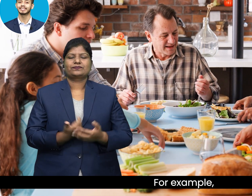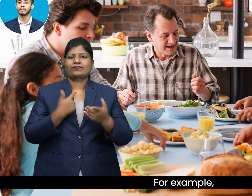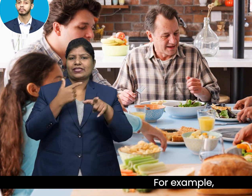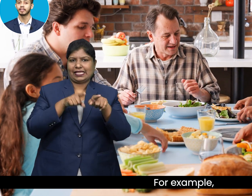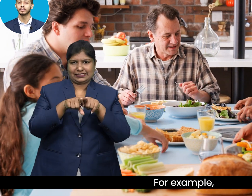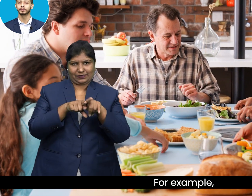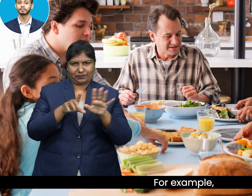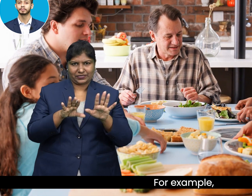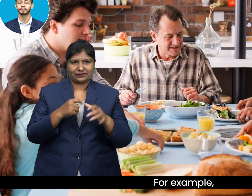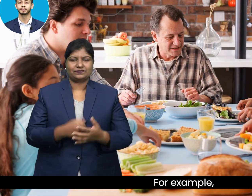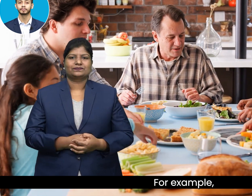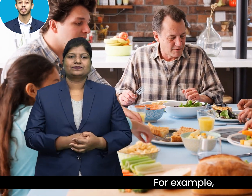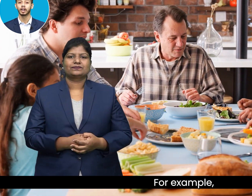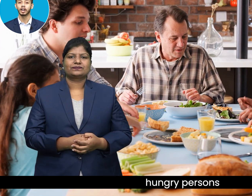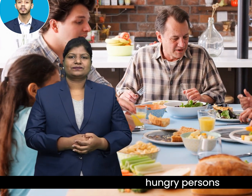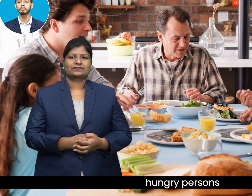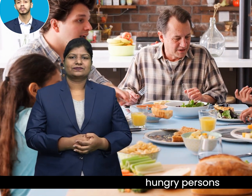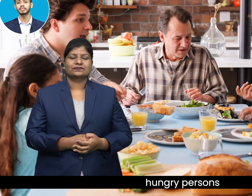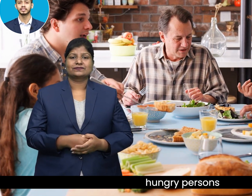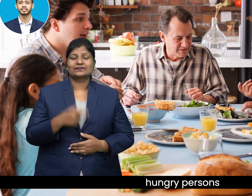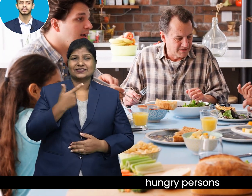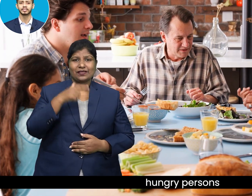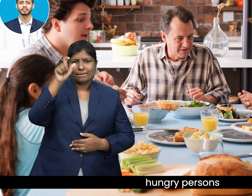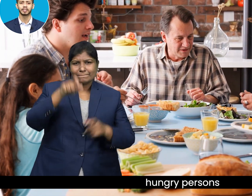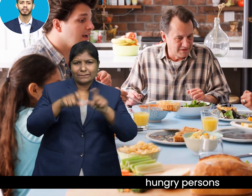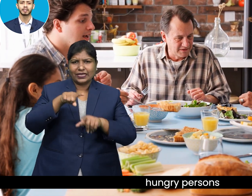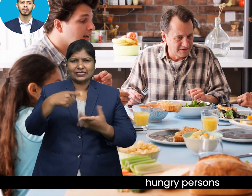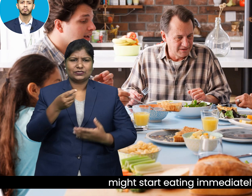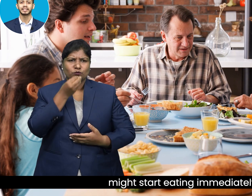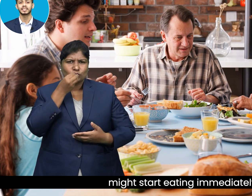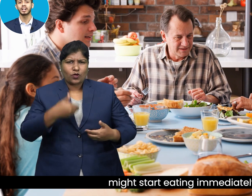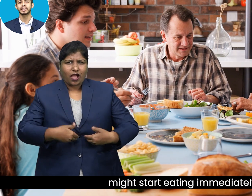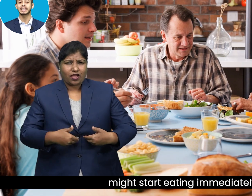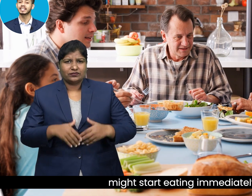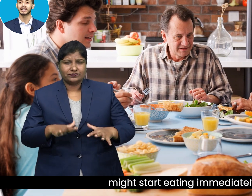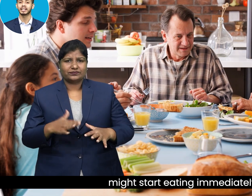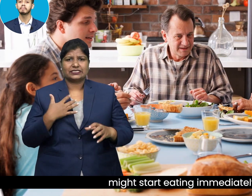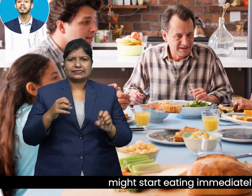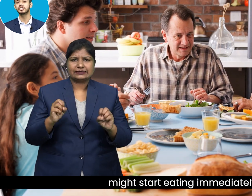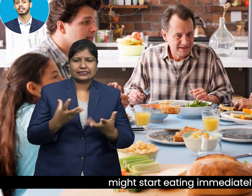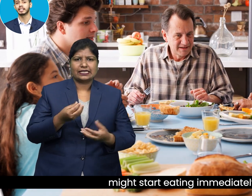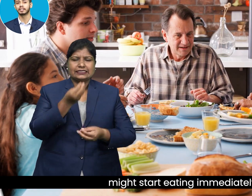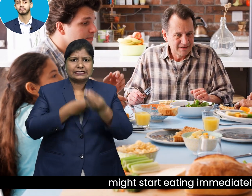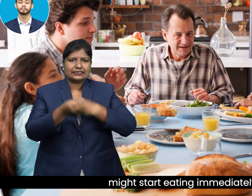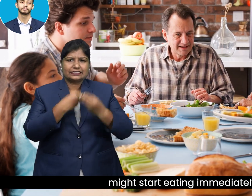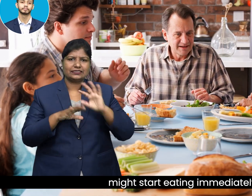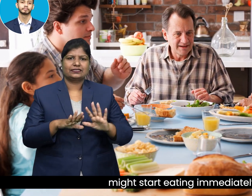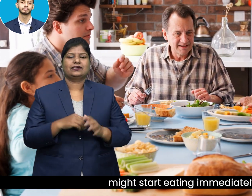For example, hungry persons might start eating